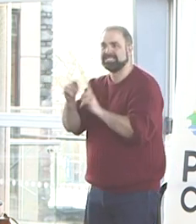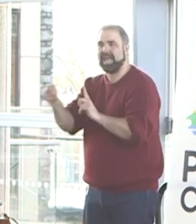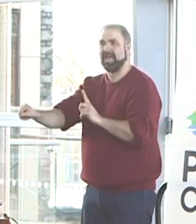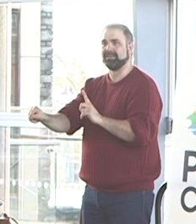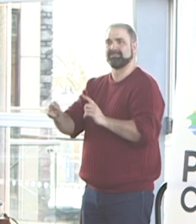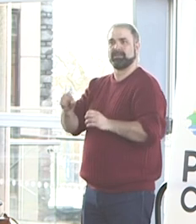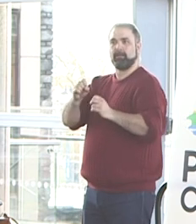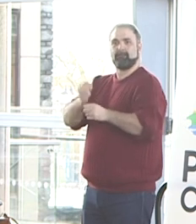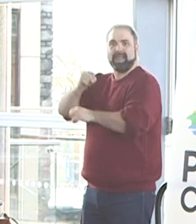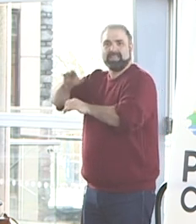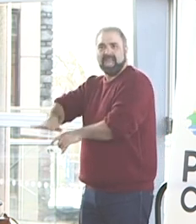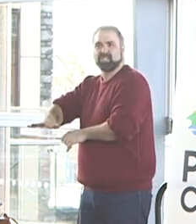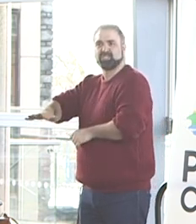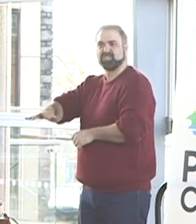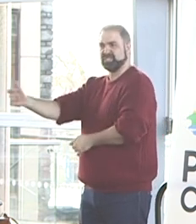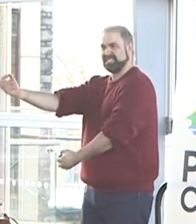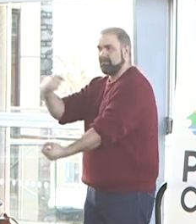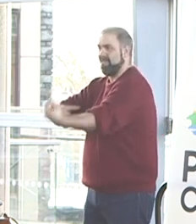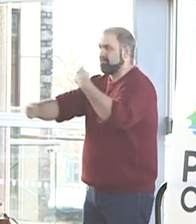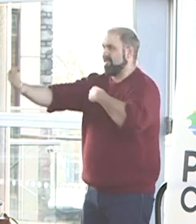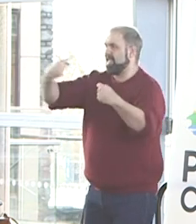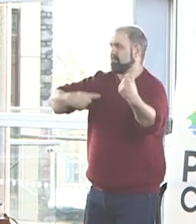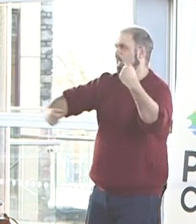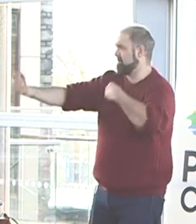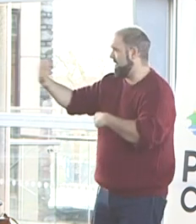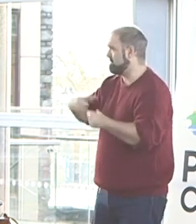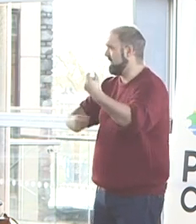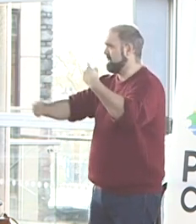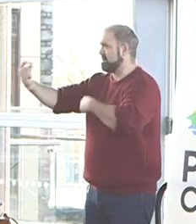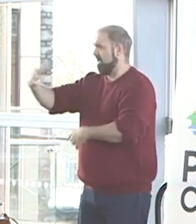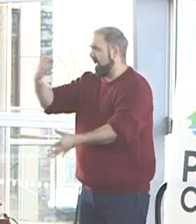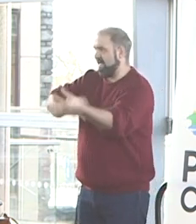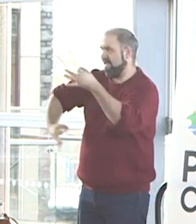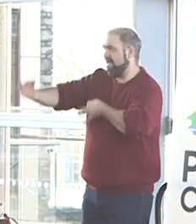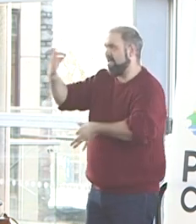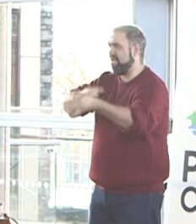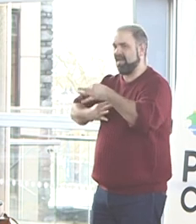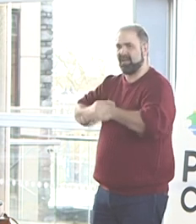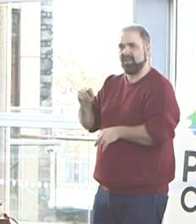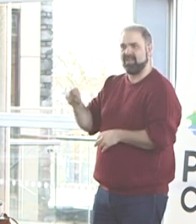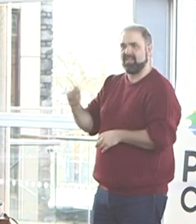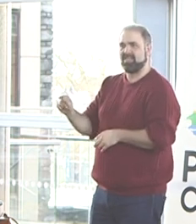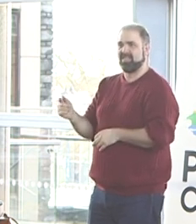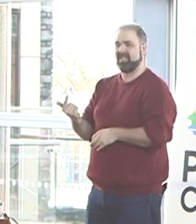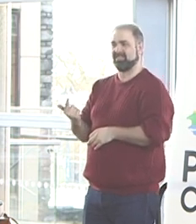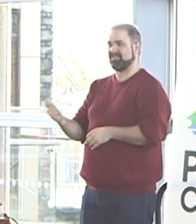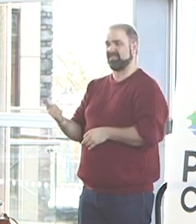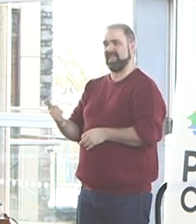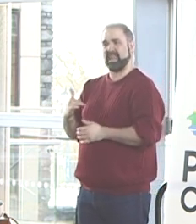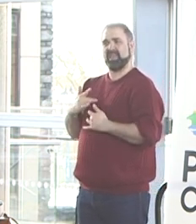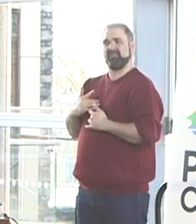Bangladesh, who are living in countries that are on the most basic way detrimental to their